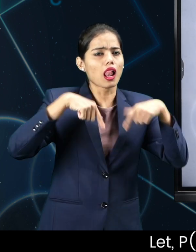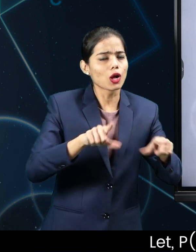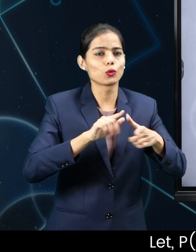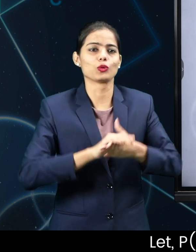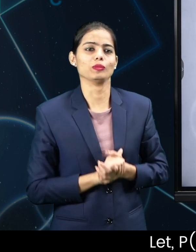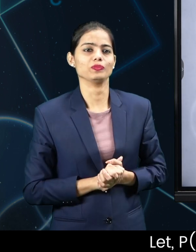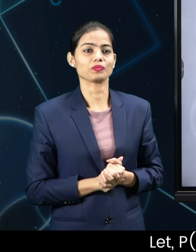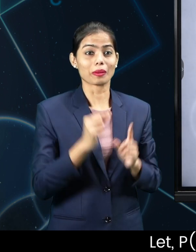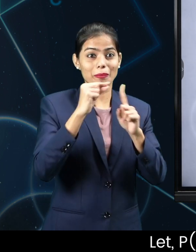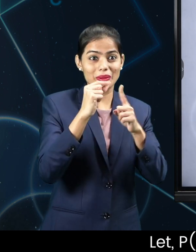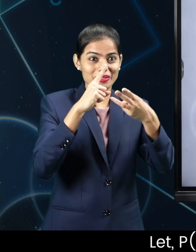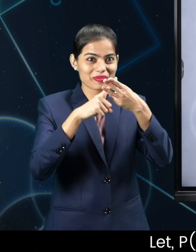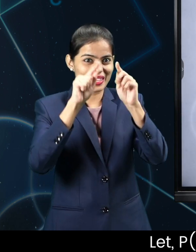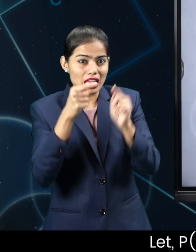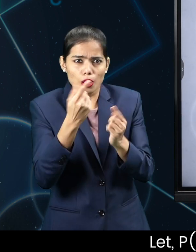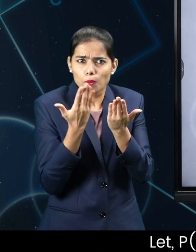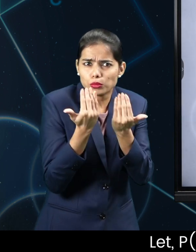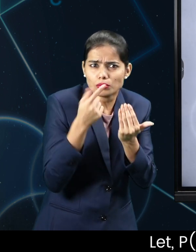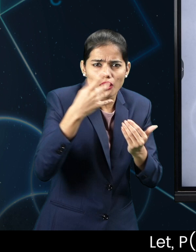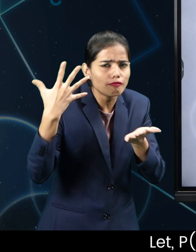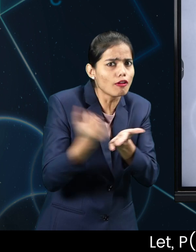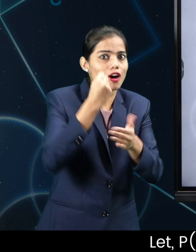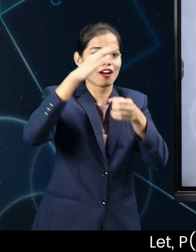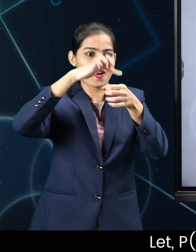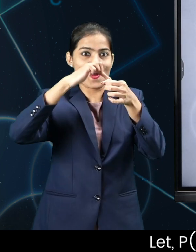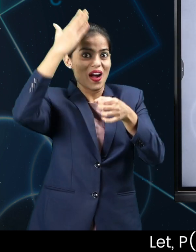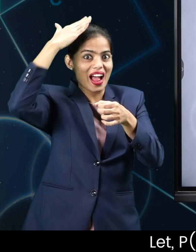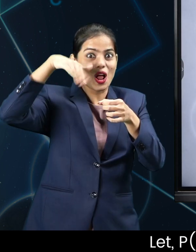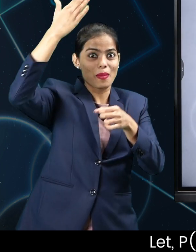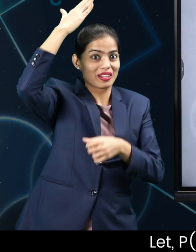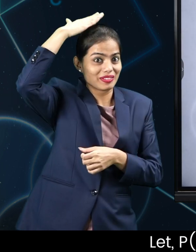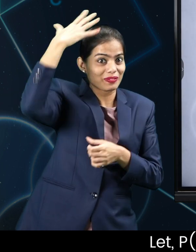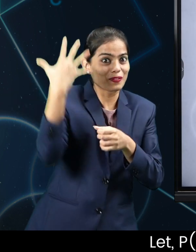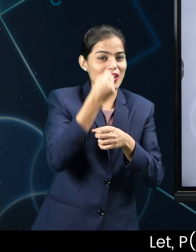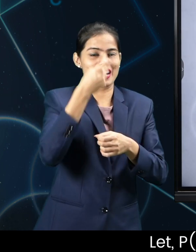Let P of E is equal to probability of getting heads.